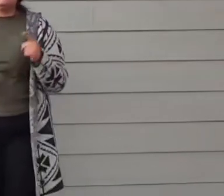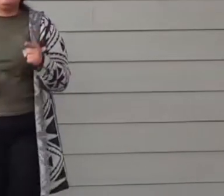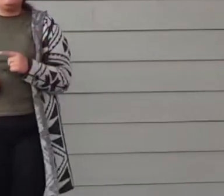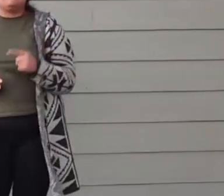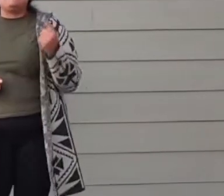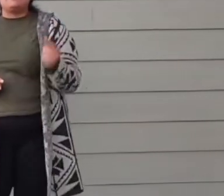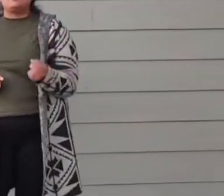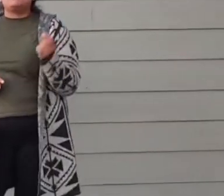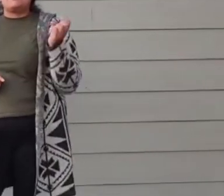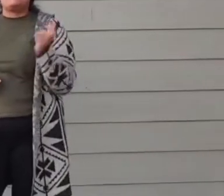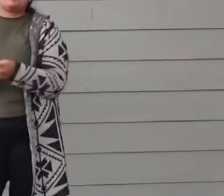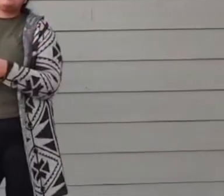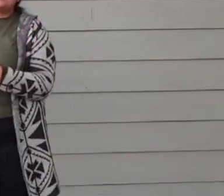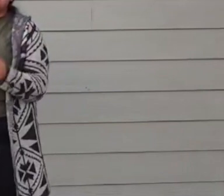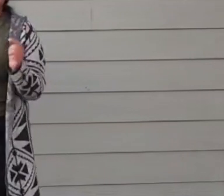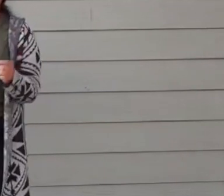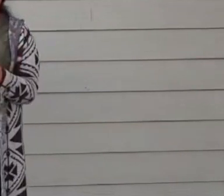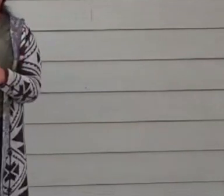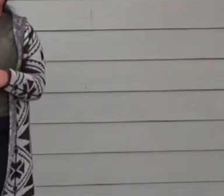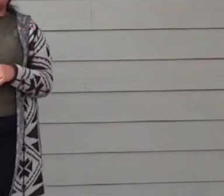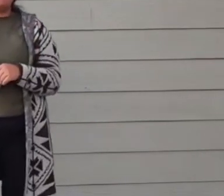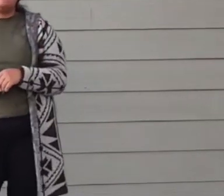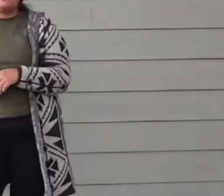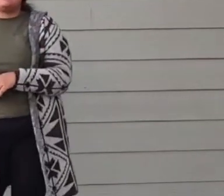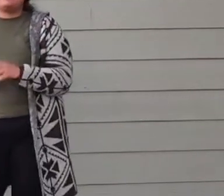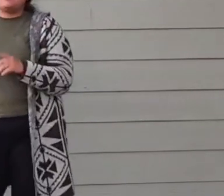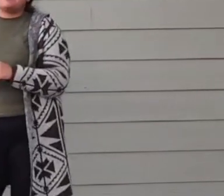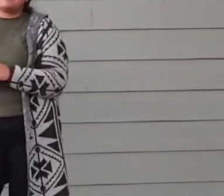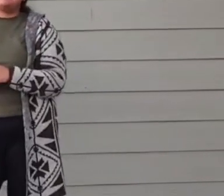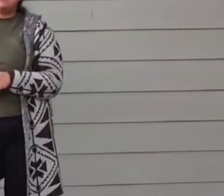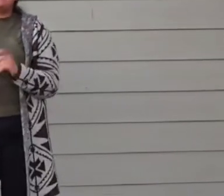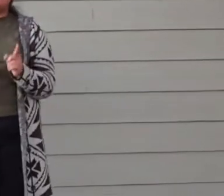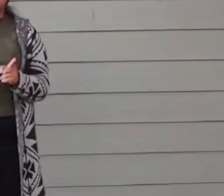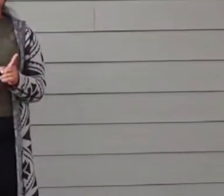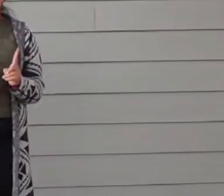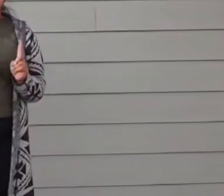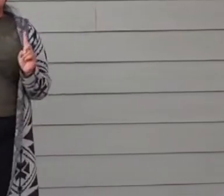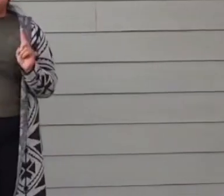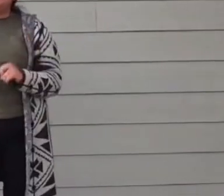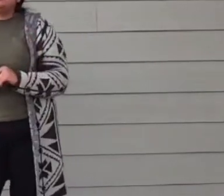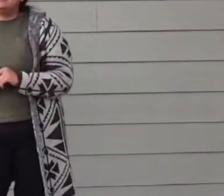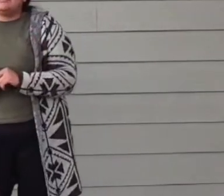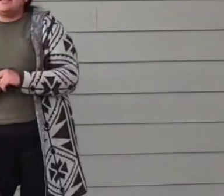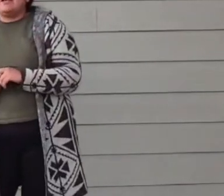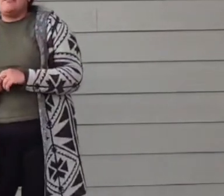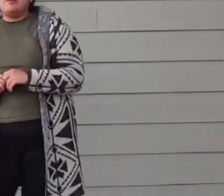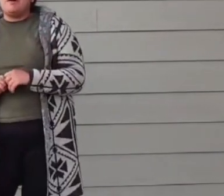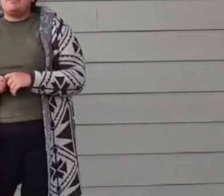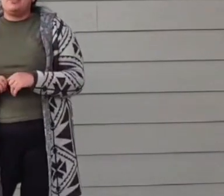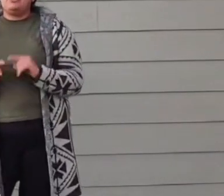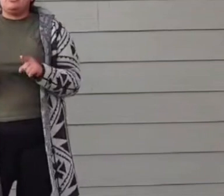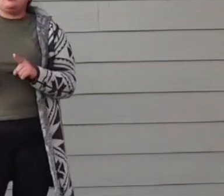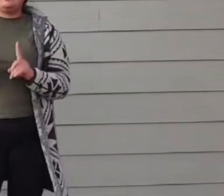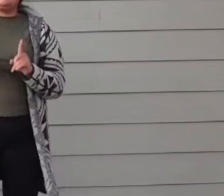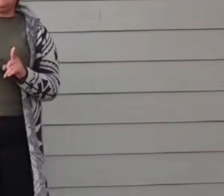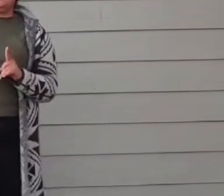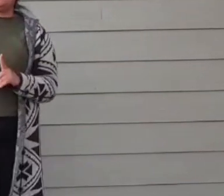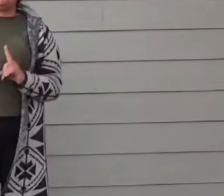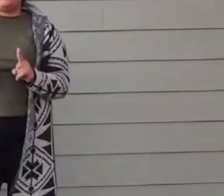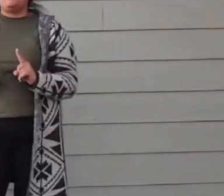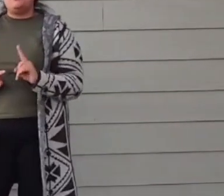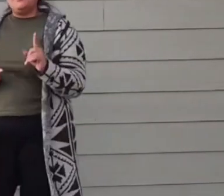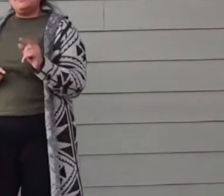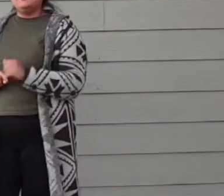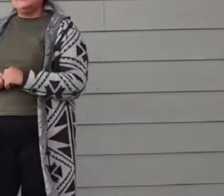out there, we are meeting the first and third Sunday this month, so don't forget to mark that down. The first and third Sunday of the month, youth is